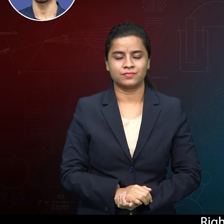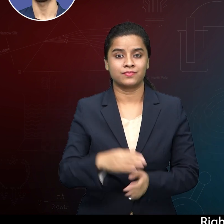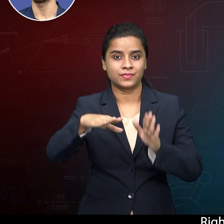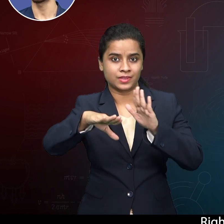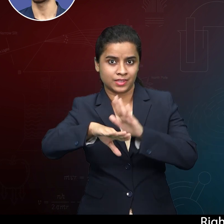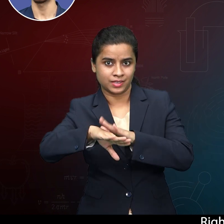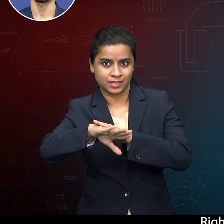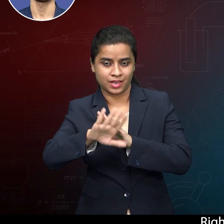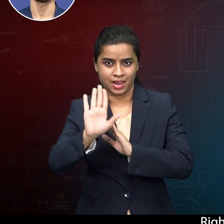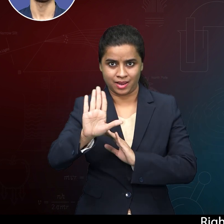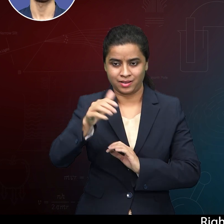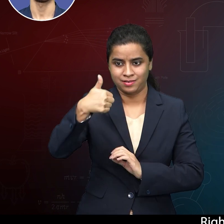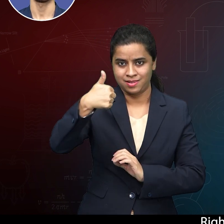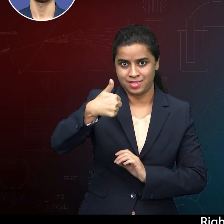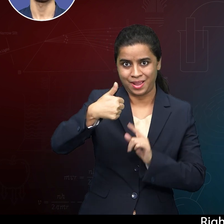right hand thumb rule,